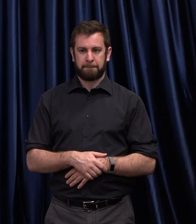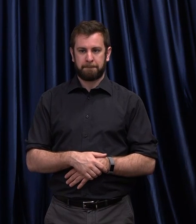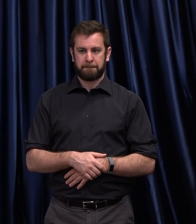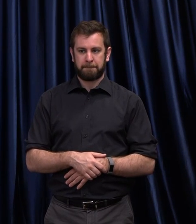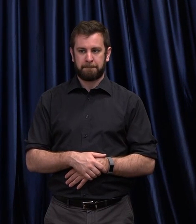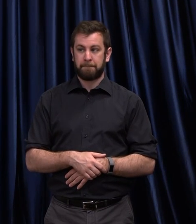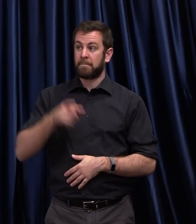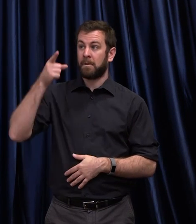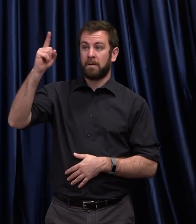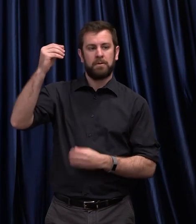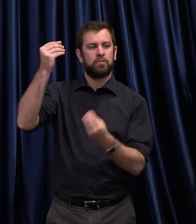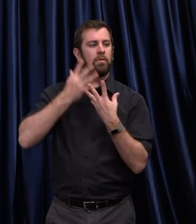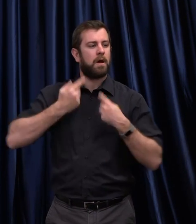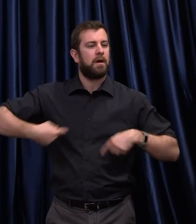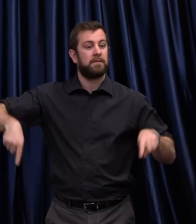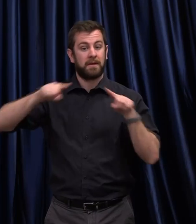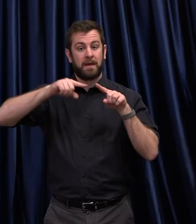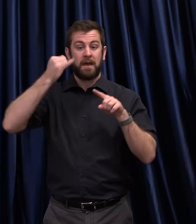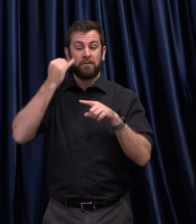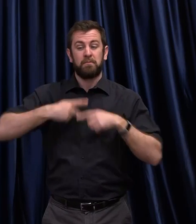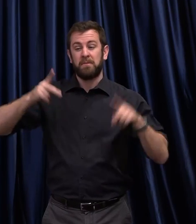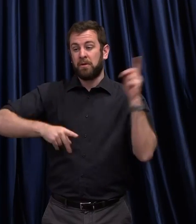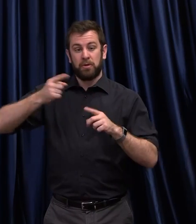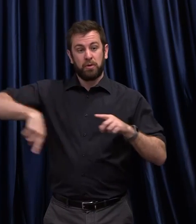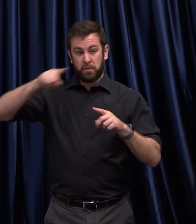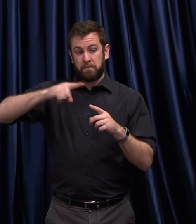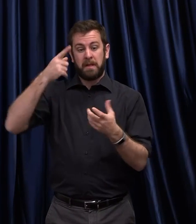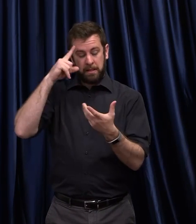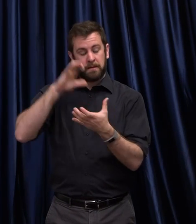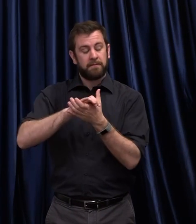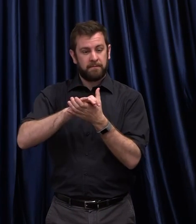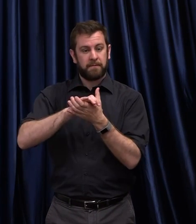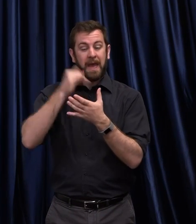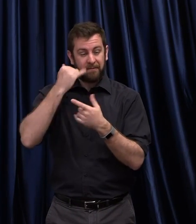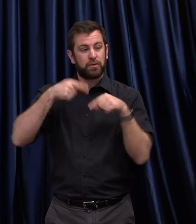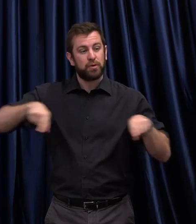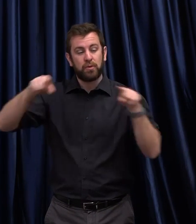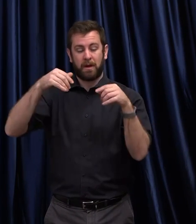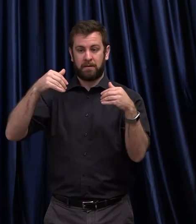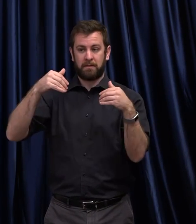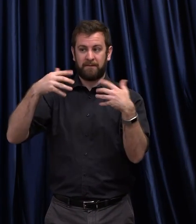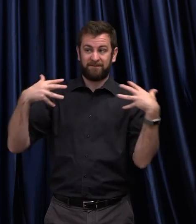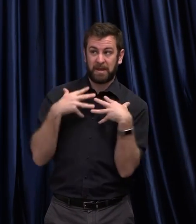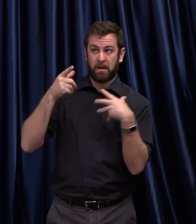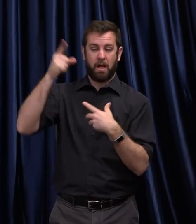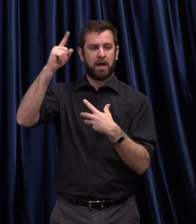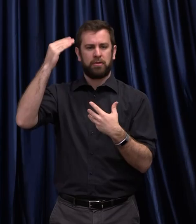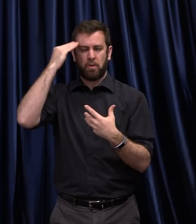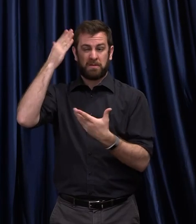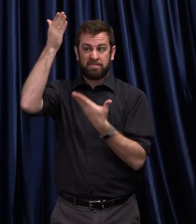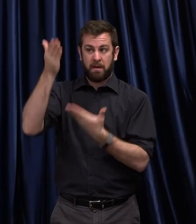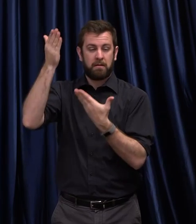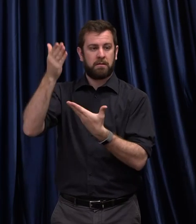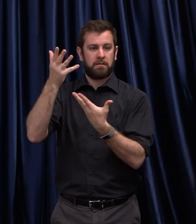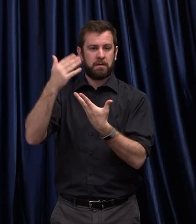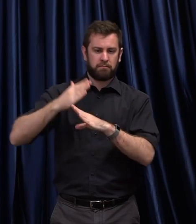Allah told us, O you who believe, if you have taqwa, if you fear Allah and God against